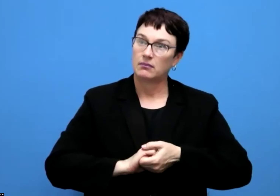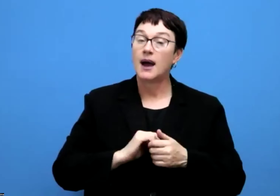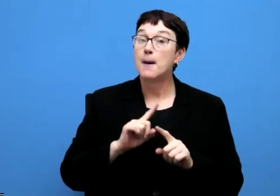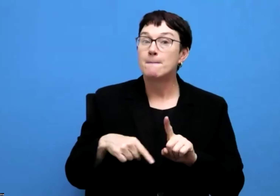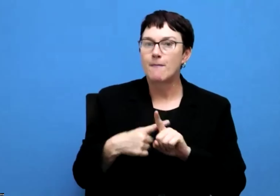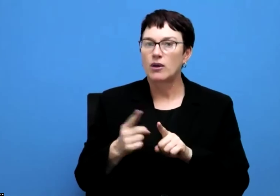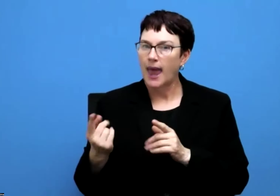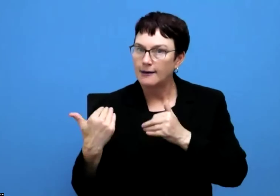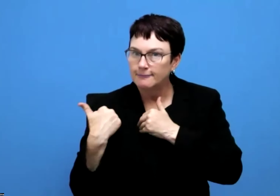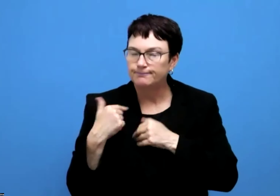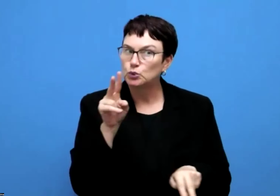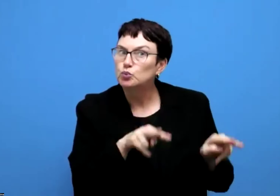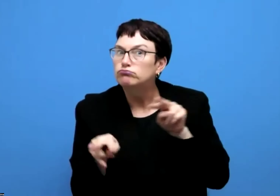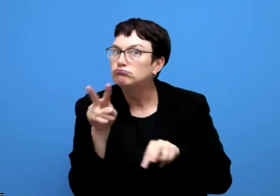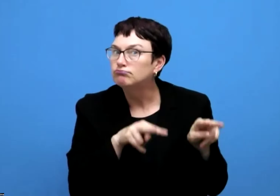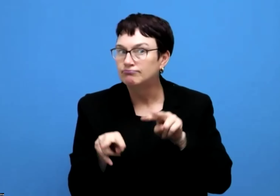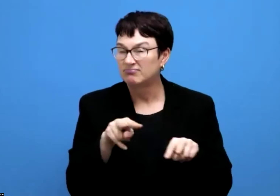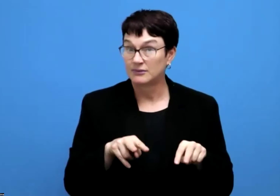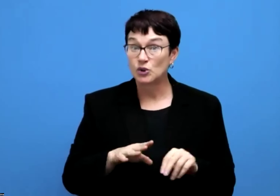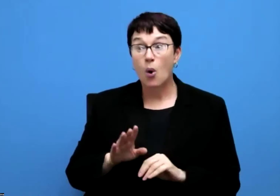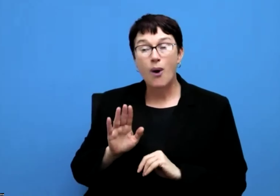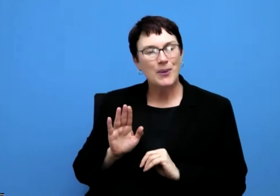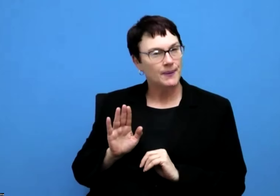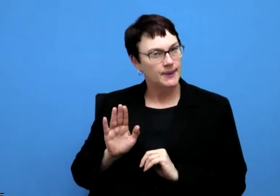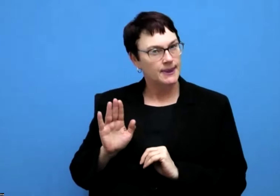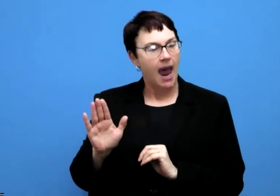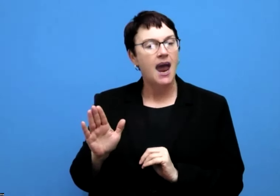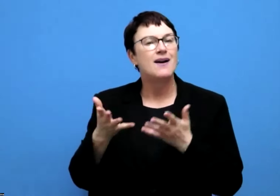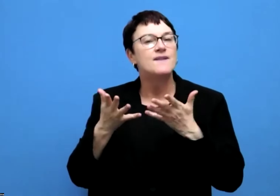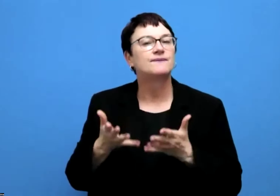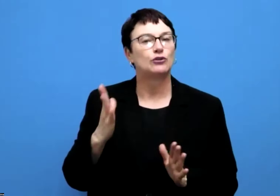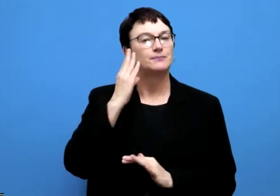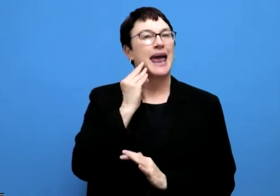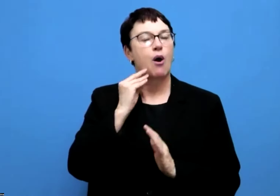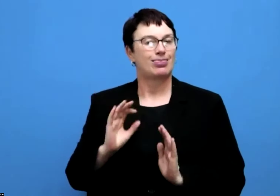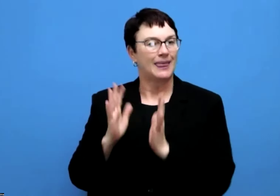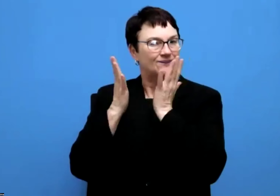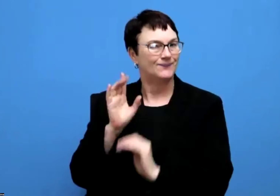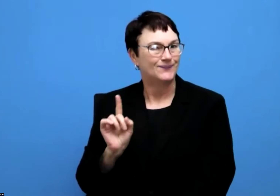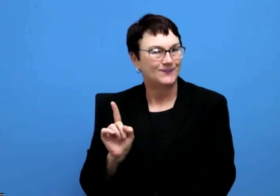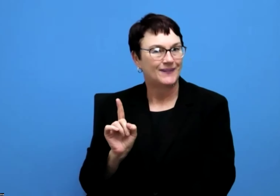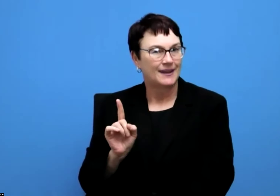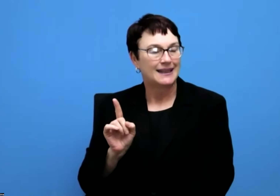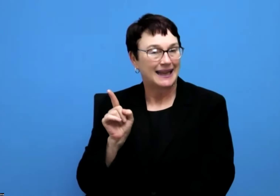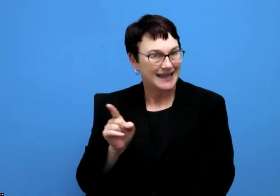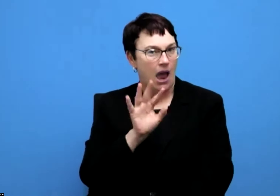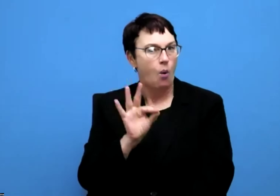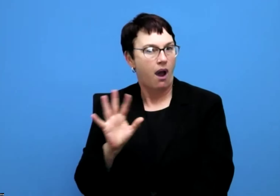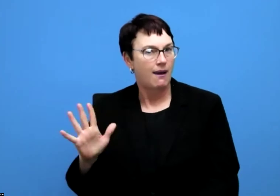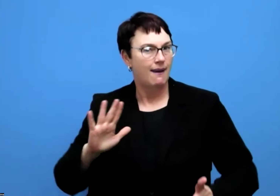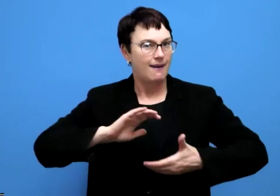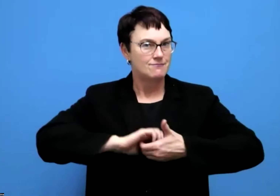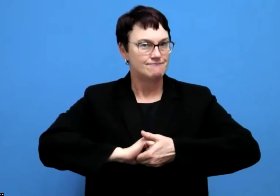lived experience strengthens our program, improves relevance, and builds the capacity of WISH partners to make inclusion real